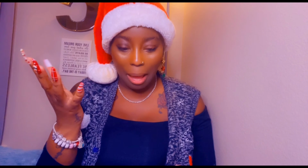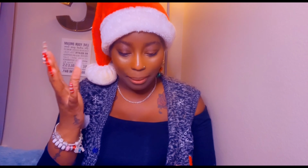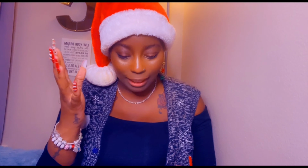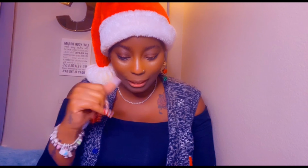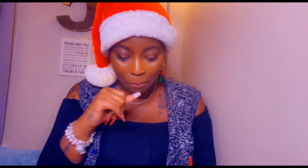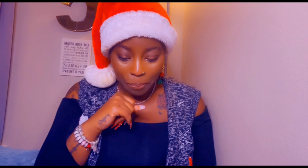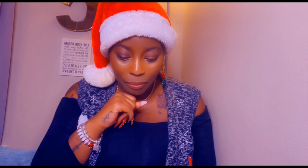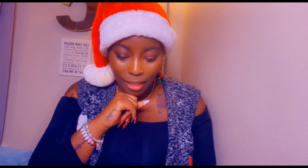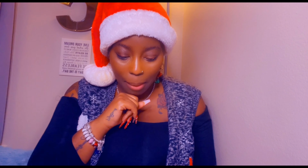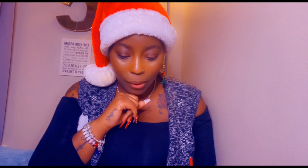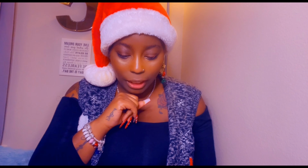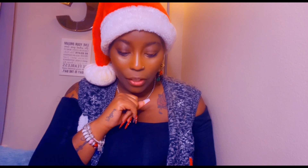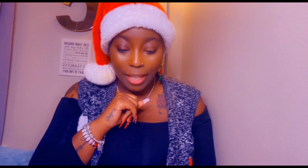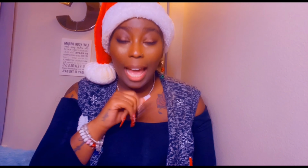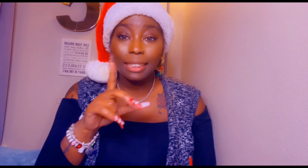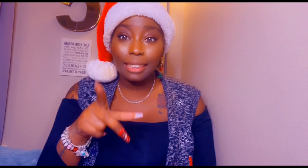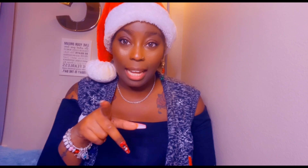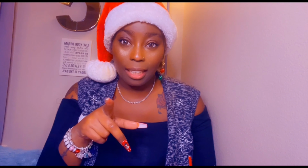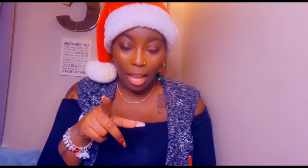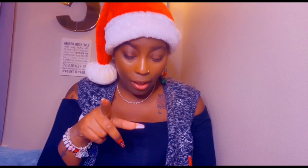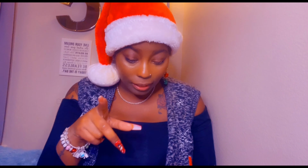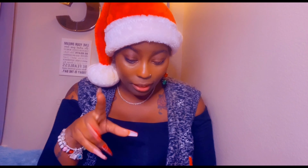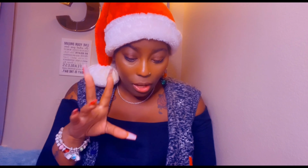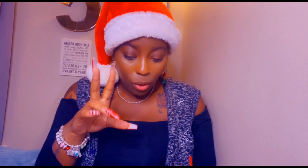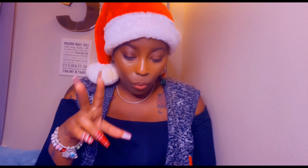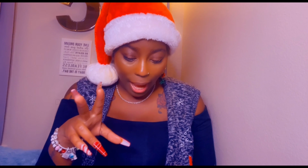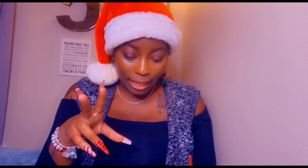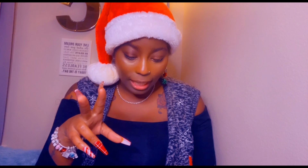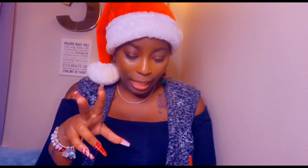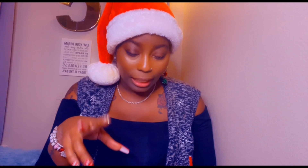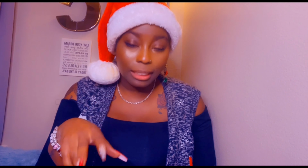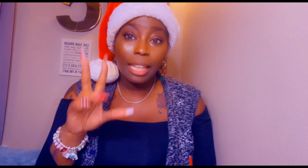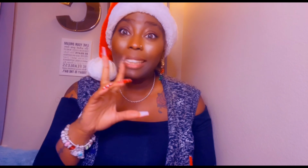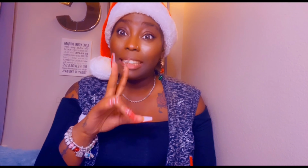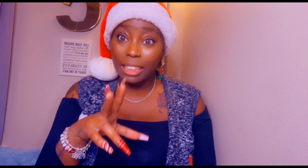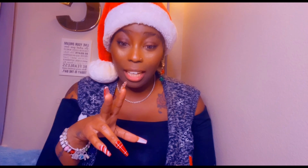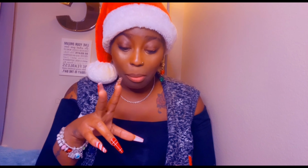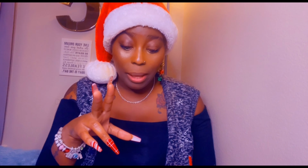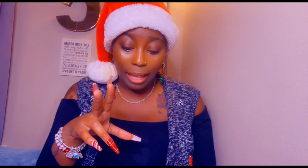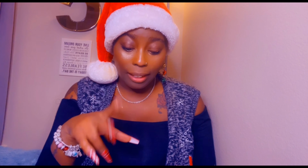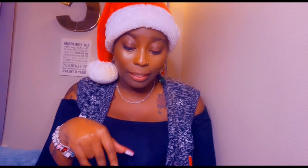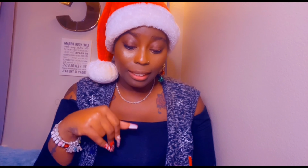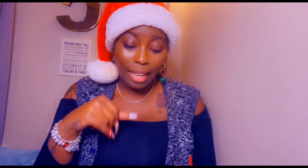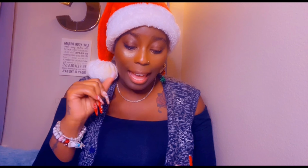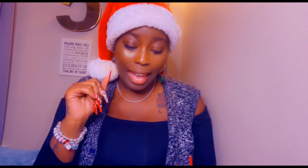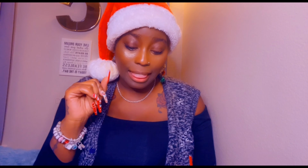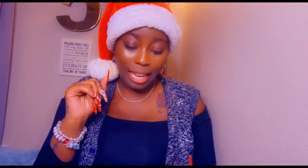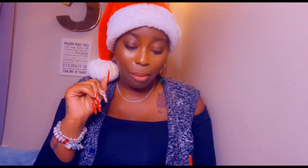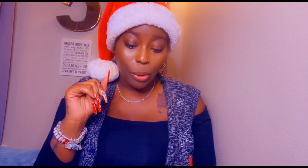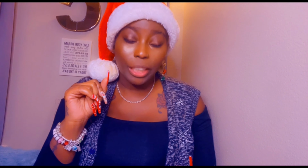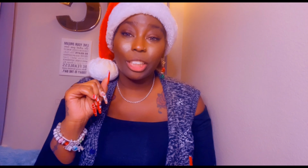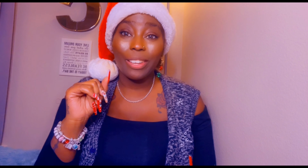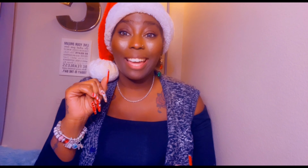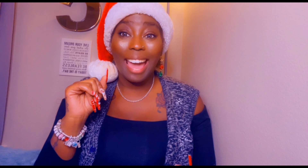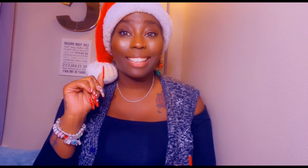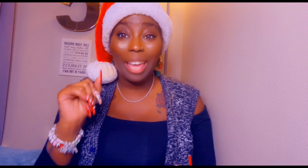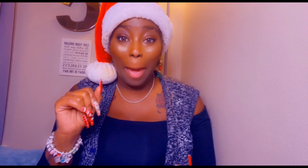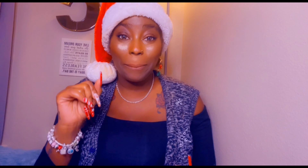pajamas. I'm going to show you guys Santa Claus, reindeers, Jingle Bells, and then I'm going to show you guys Happy